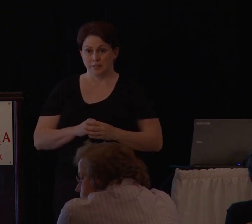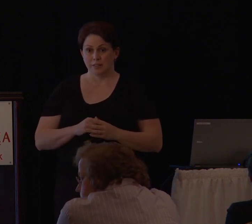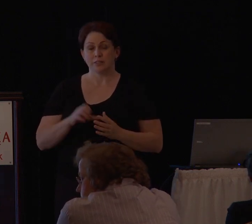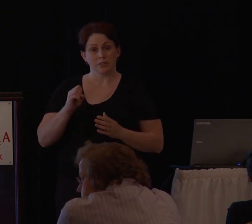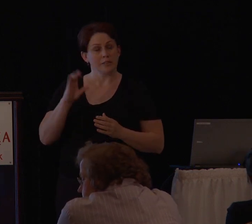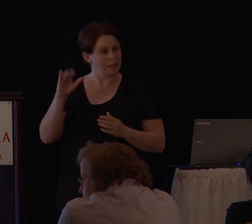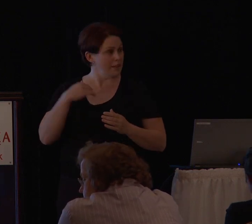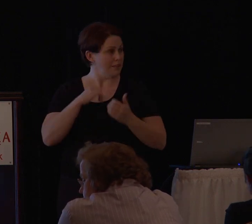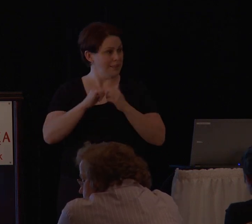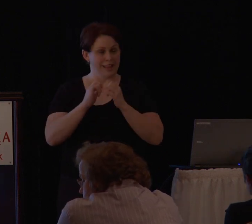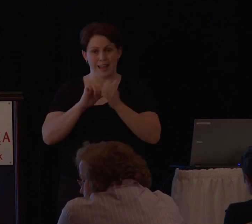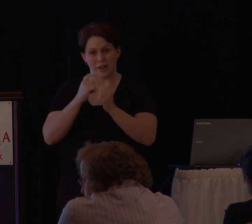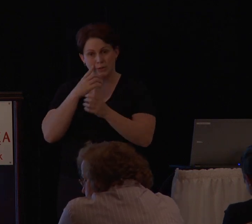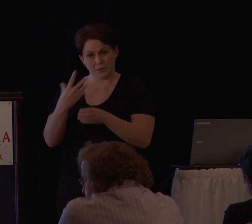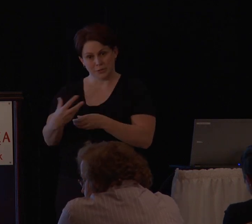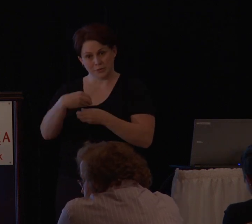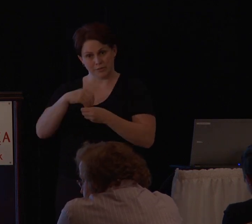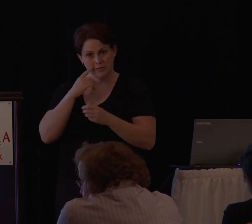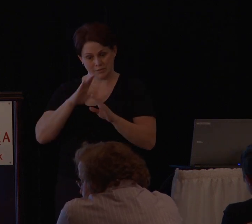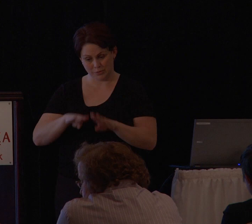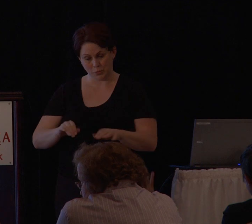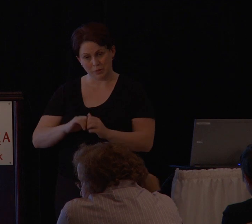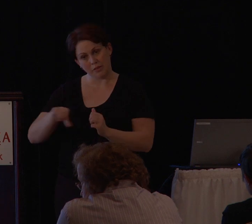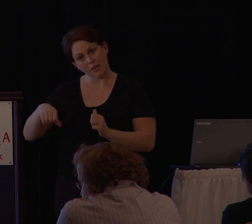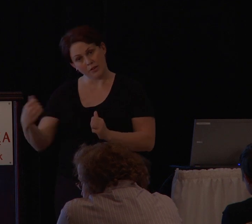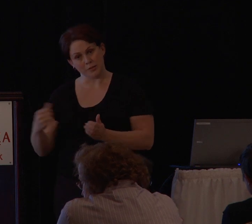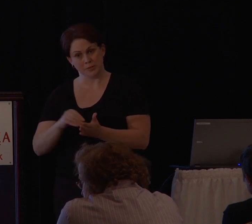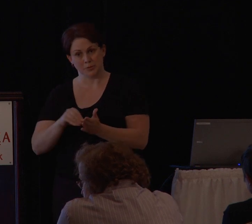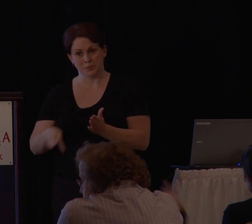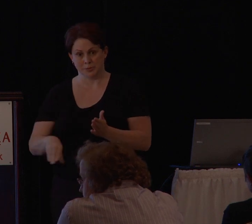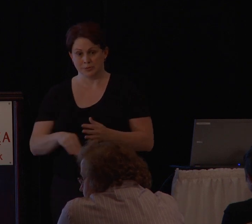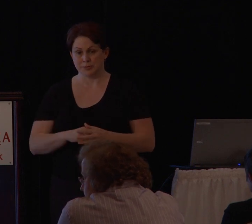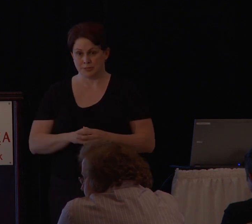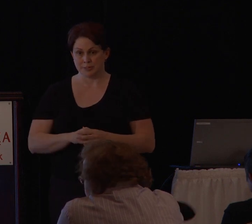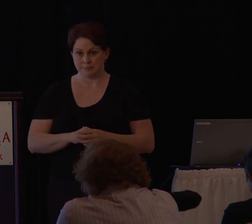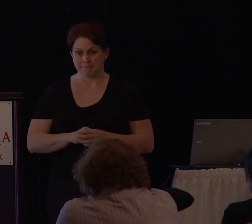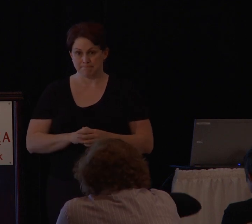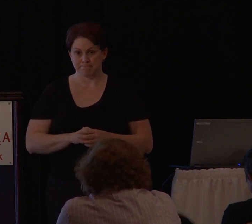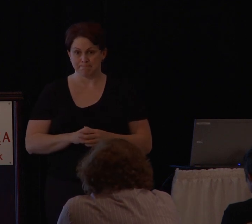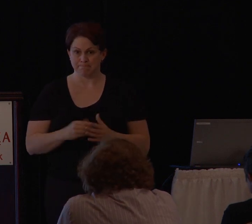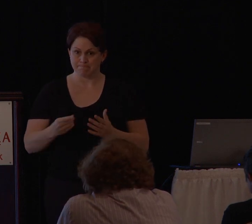how the child can be included with the other kids in the class.